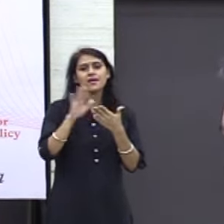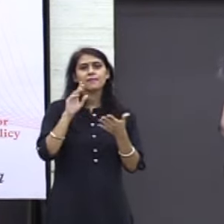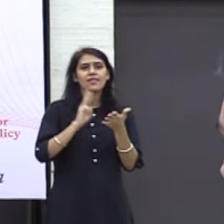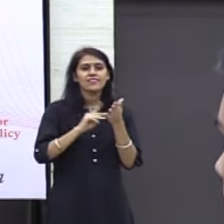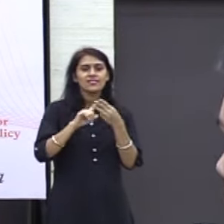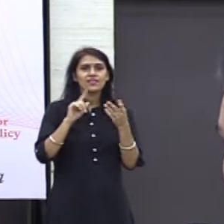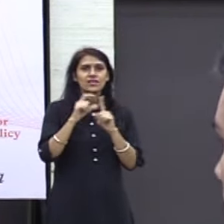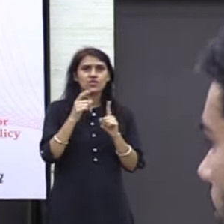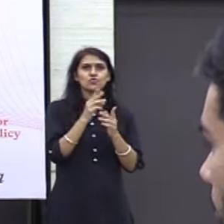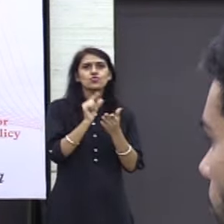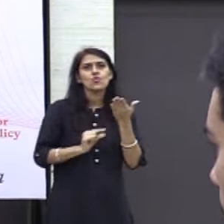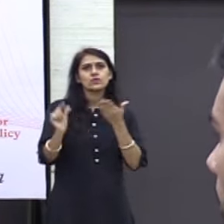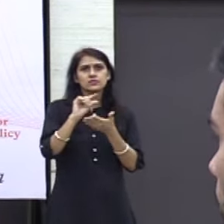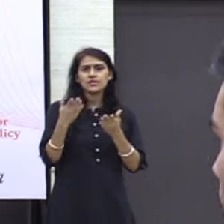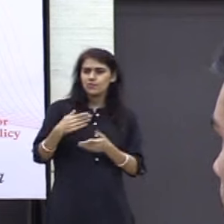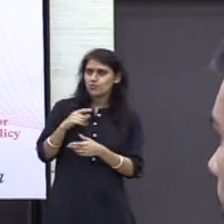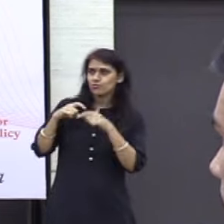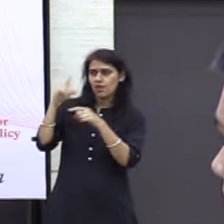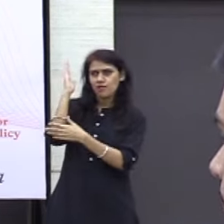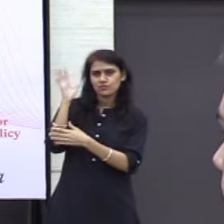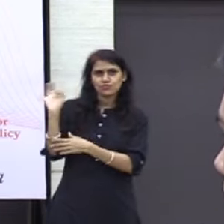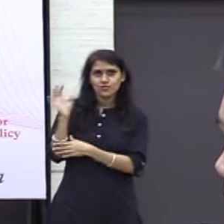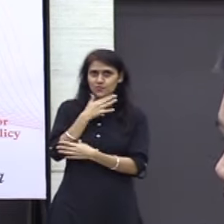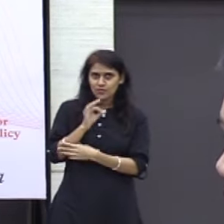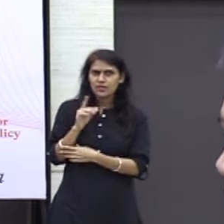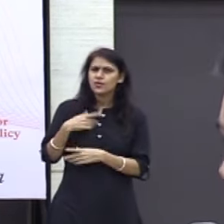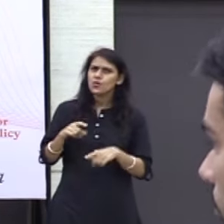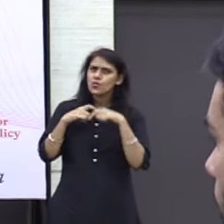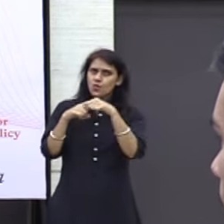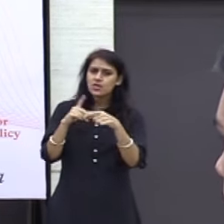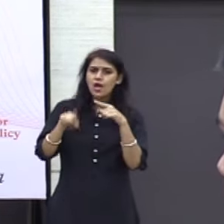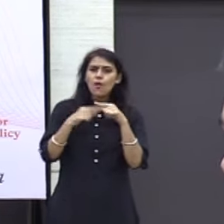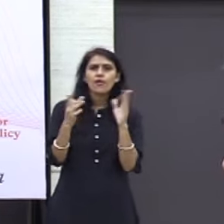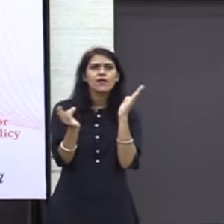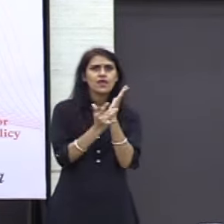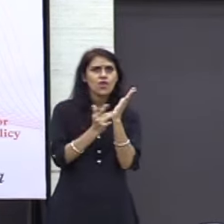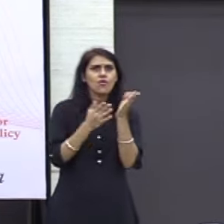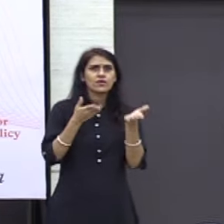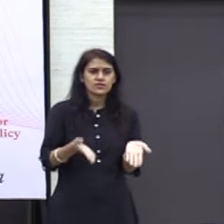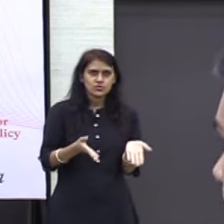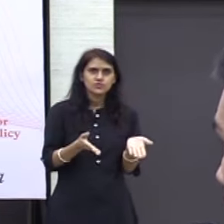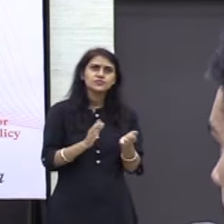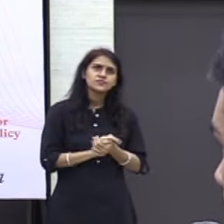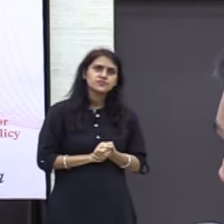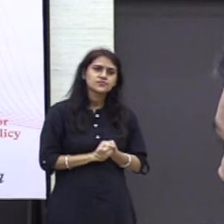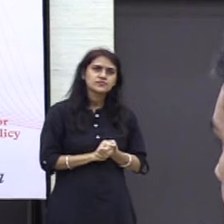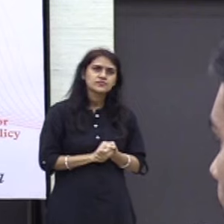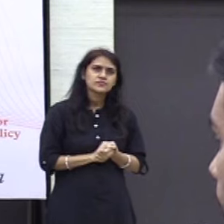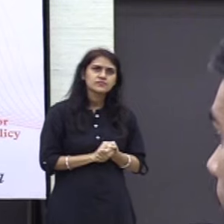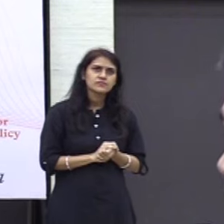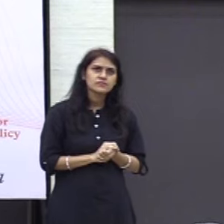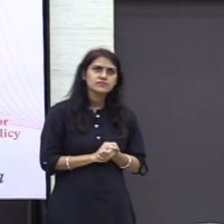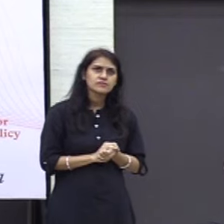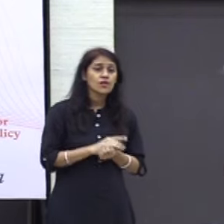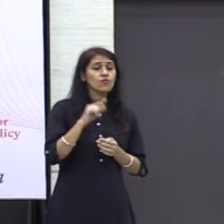is, these three new criminal laws, they heavily rely on the technology, right? And in the era of AI,